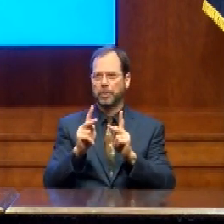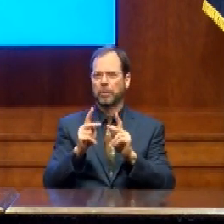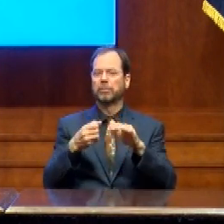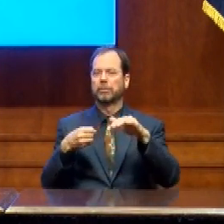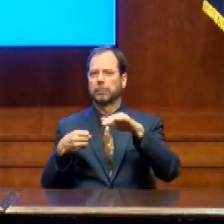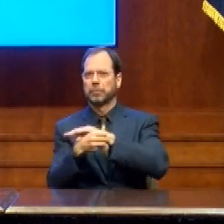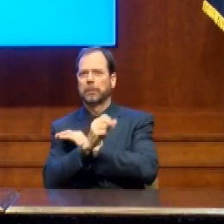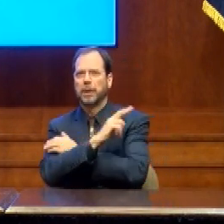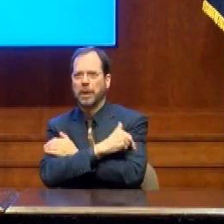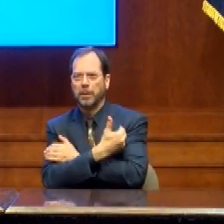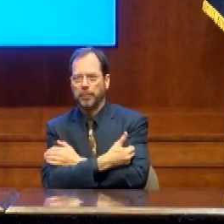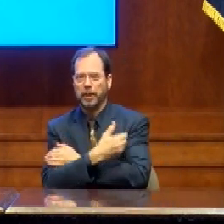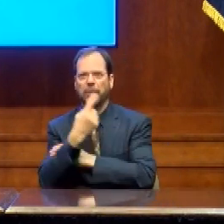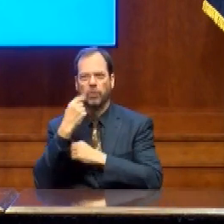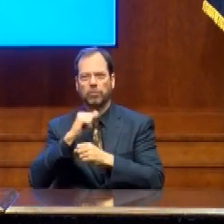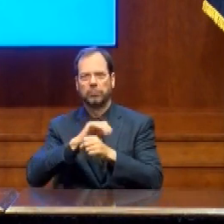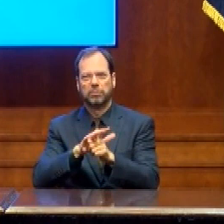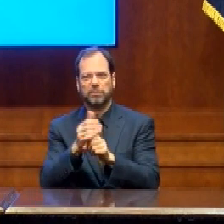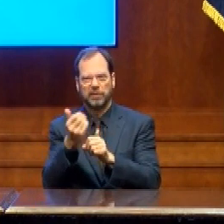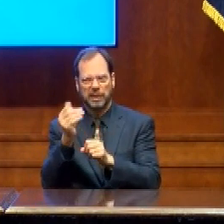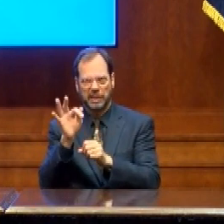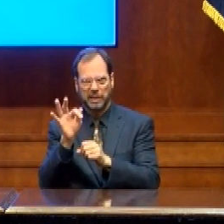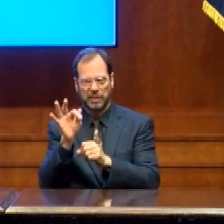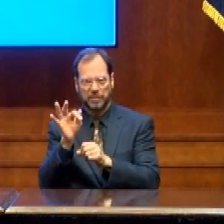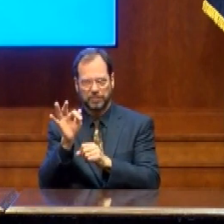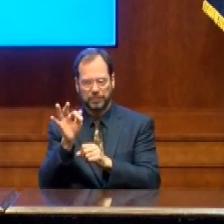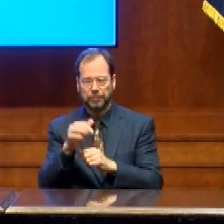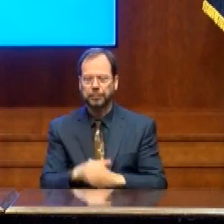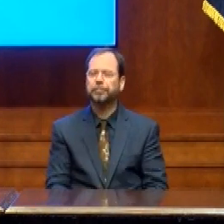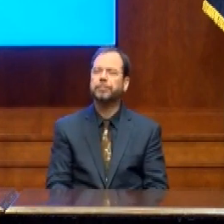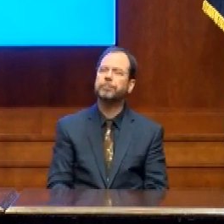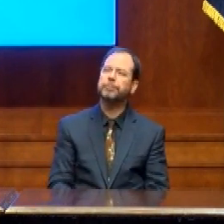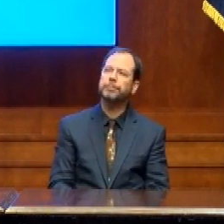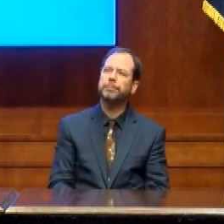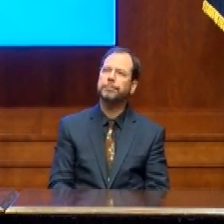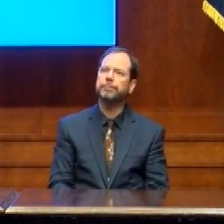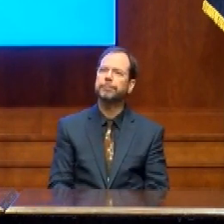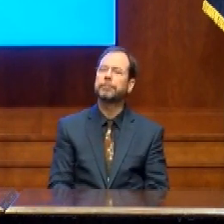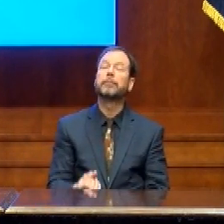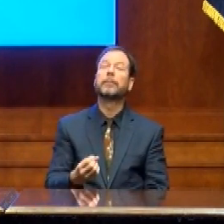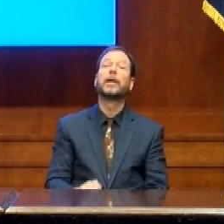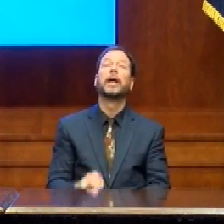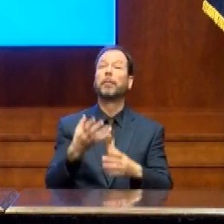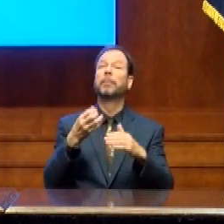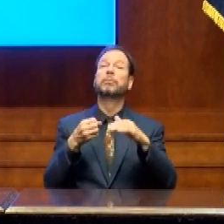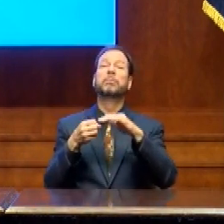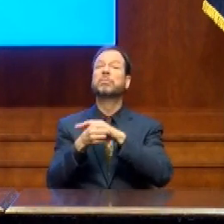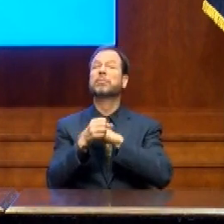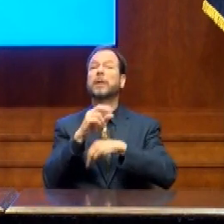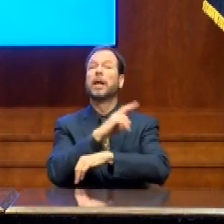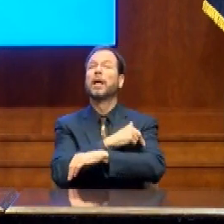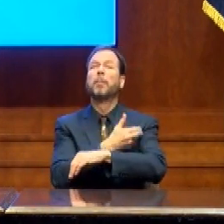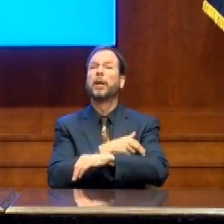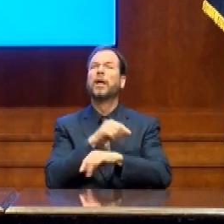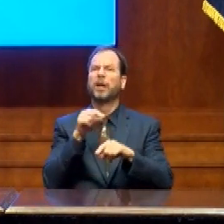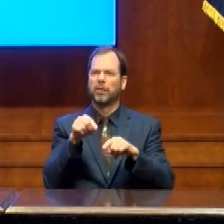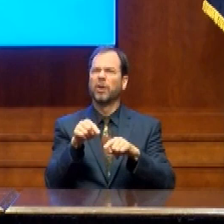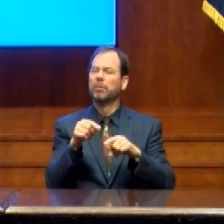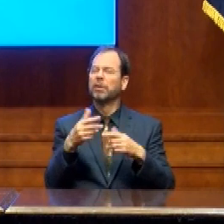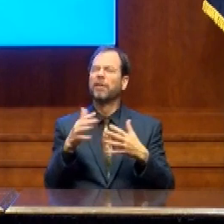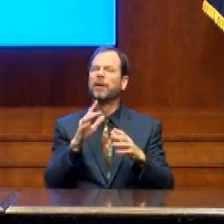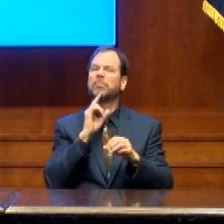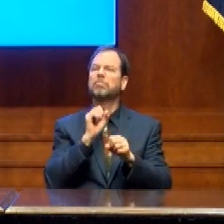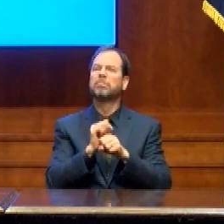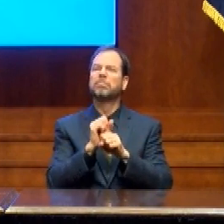people who are hospitalized for COVID-19. So the number of people hospitalized for COVID-19, those people